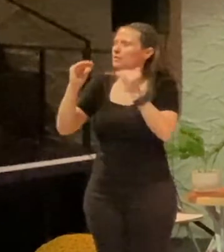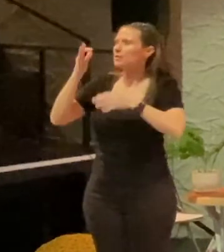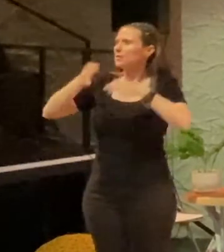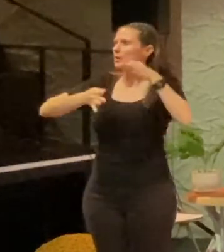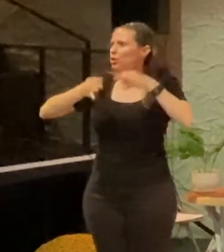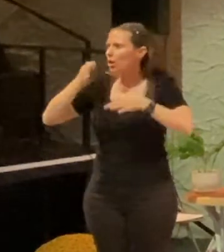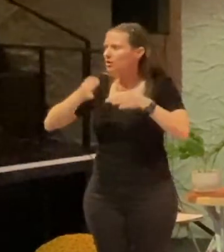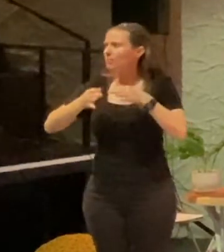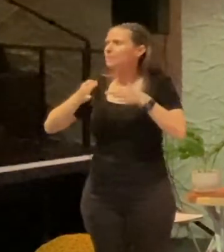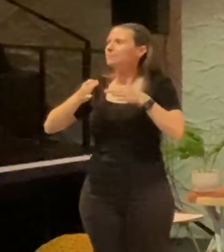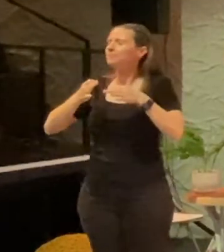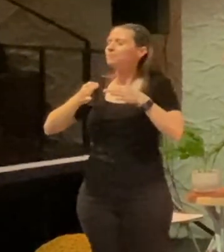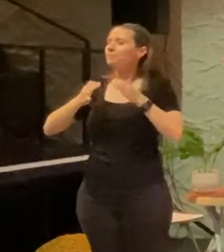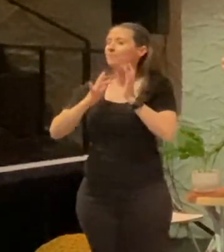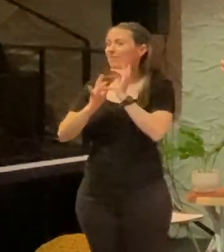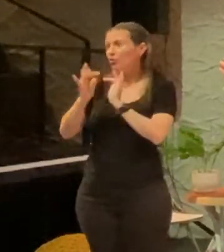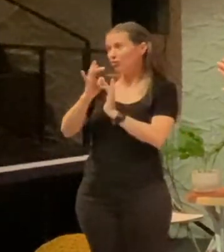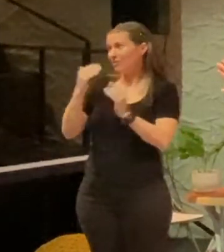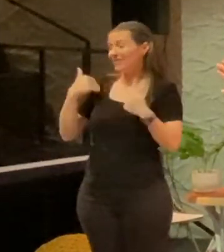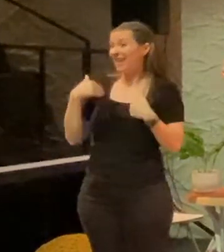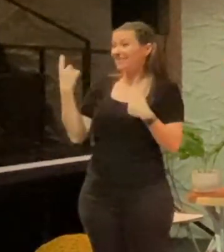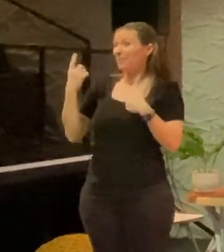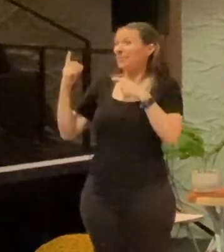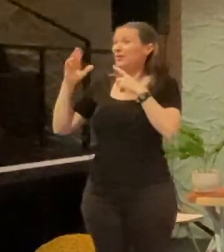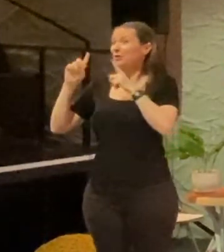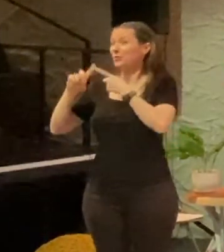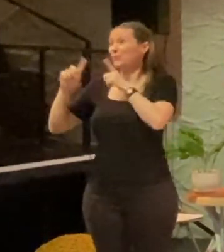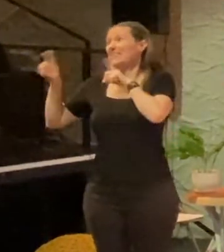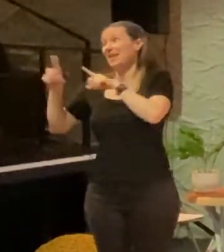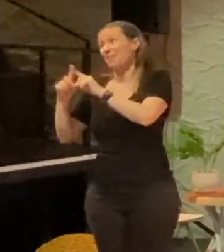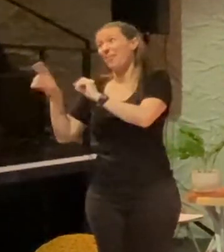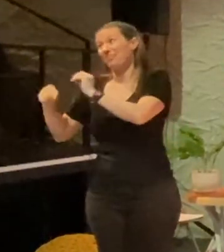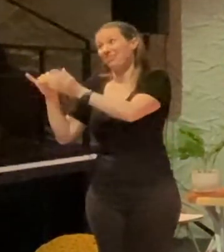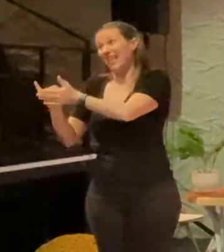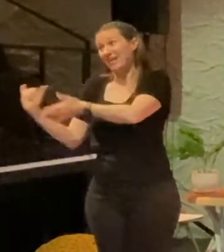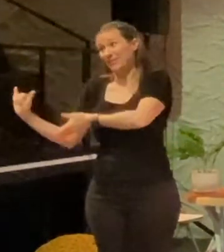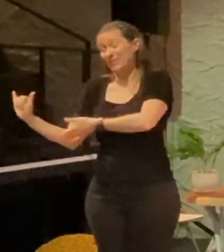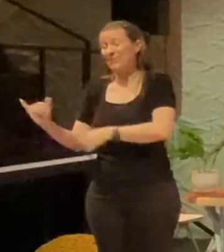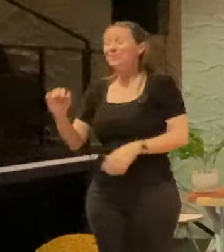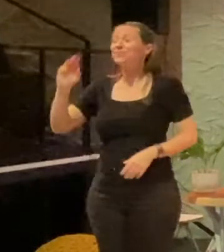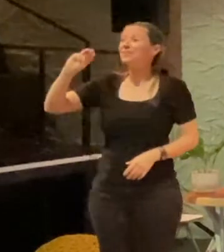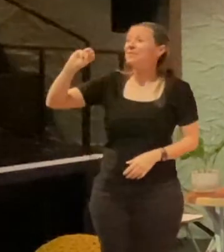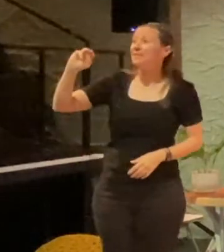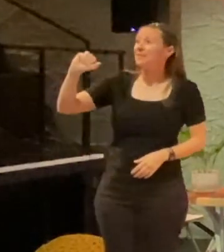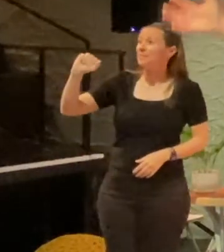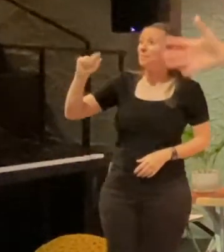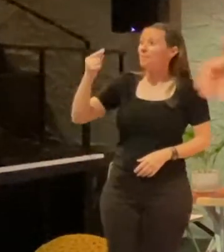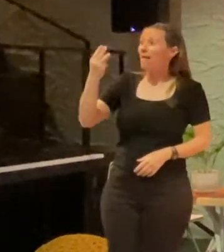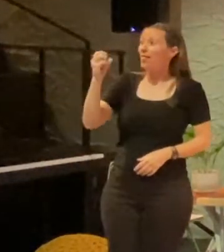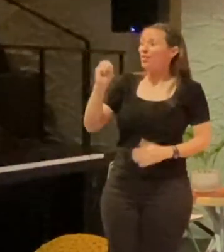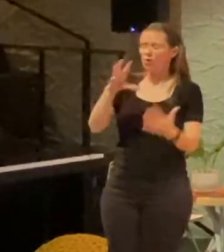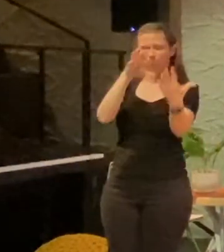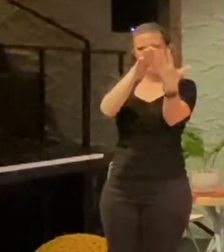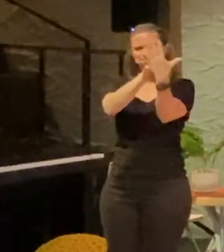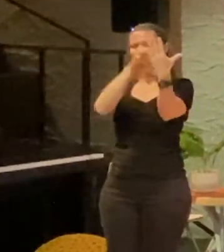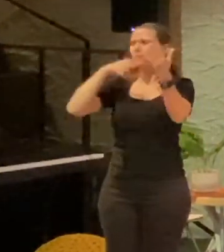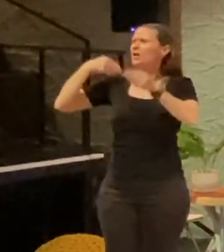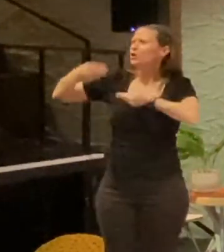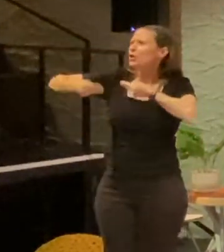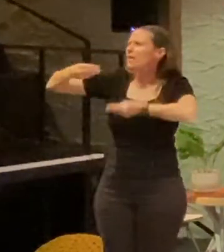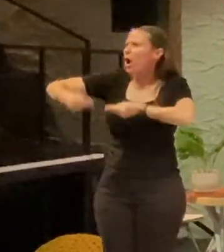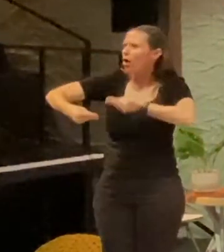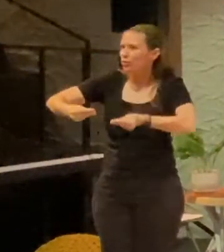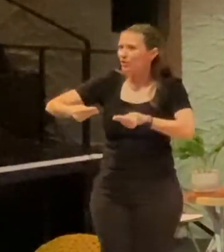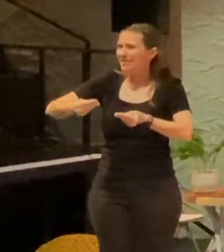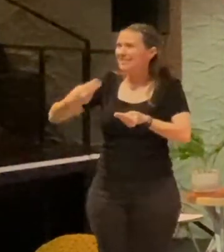judgment. And Jesus certainly has something to say about that. So Matthew is saying with this one, you know, genealogy, a